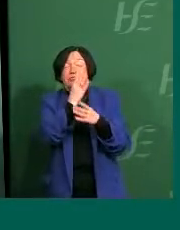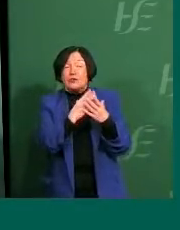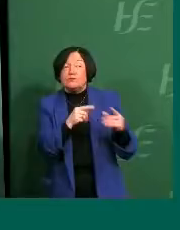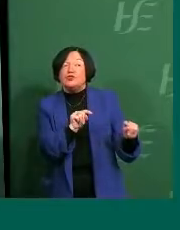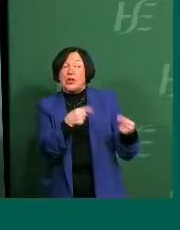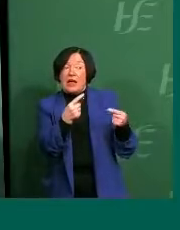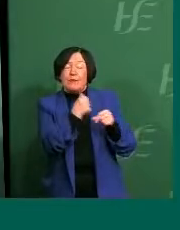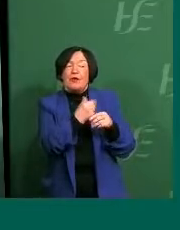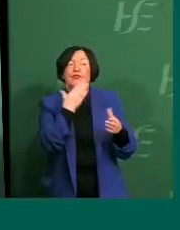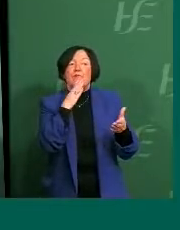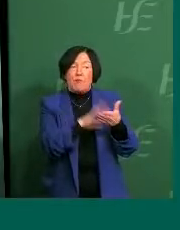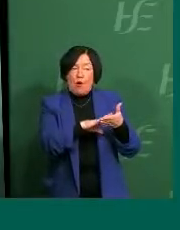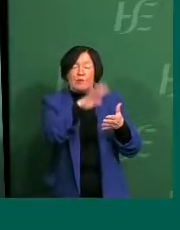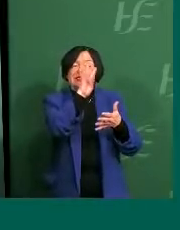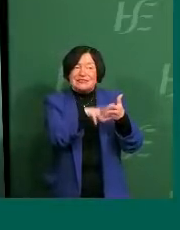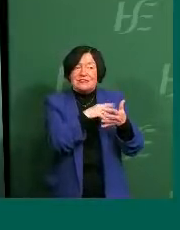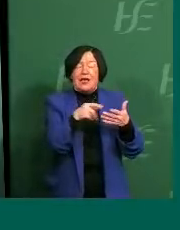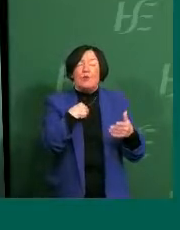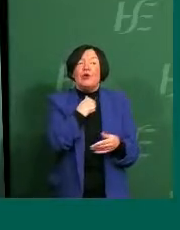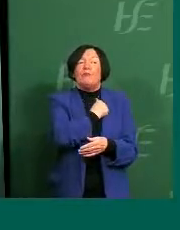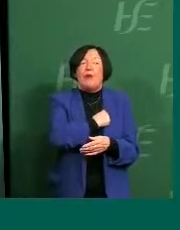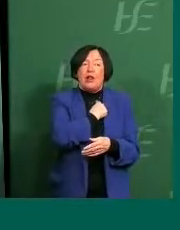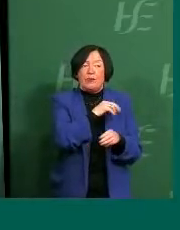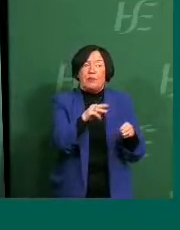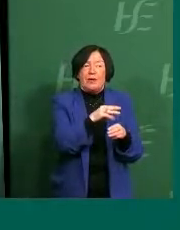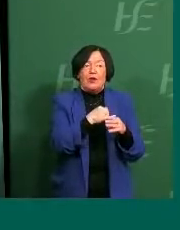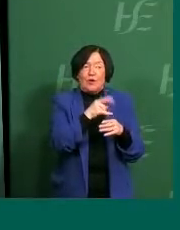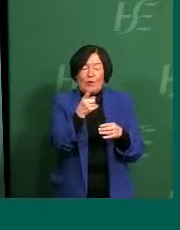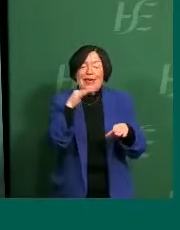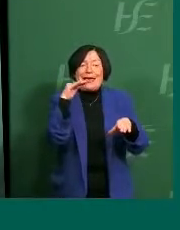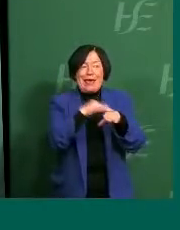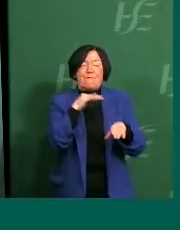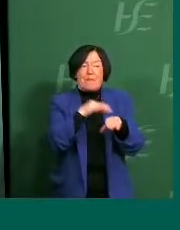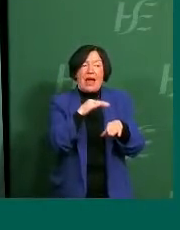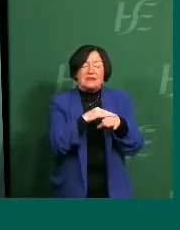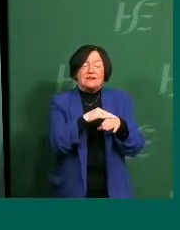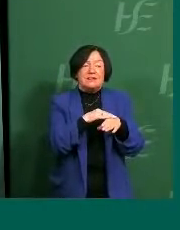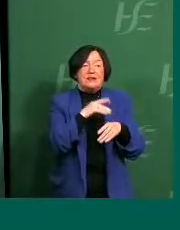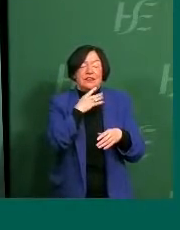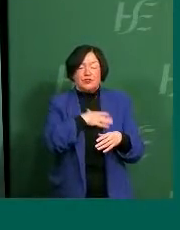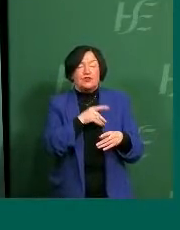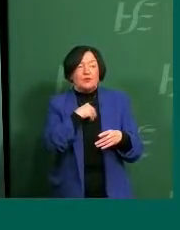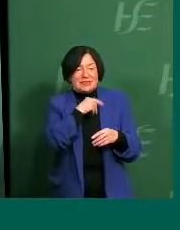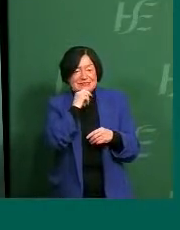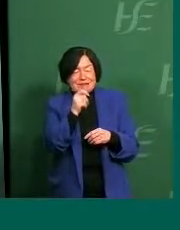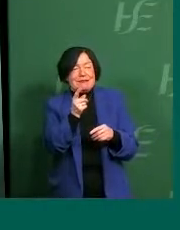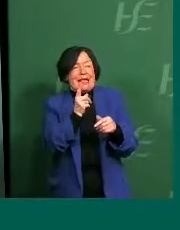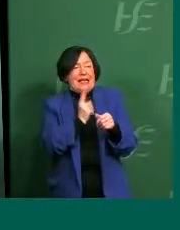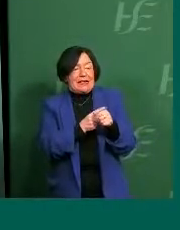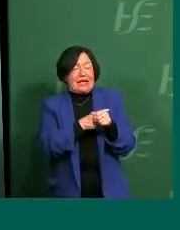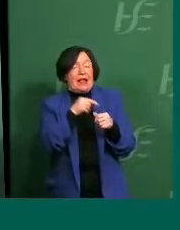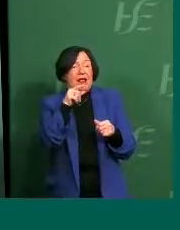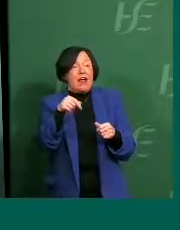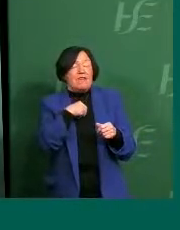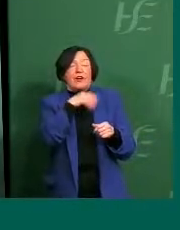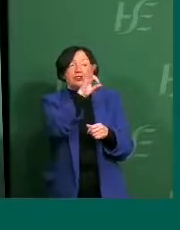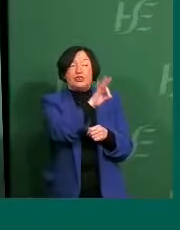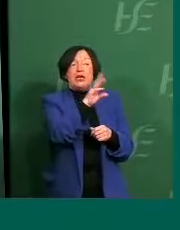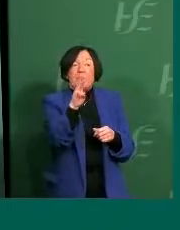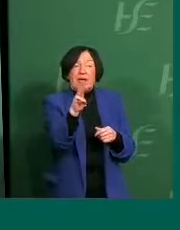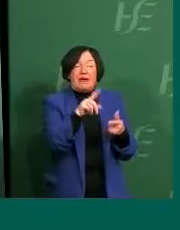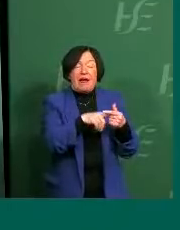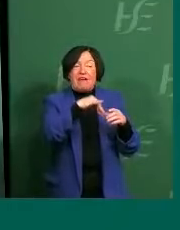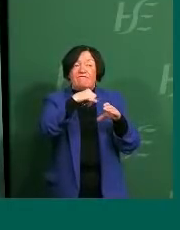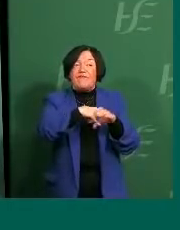challenges around the appointment scheduling, and we apologise to people who maybe have been impacted by that. But I just want to reassure as well that in terms of our GP